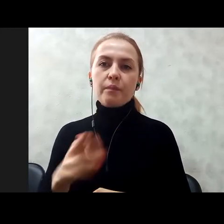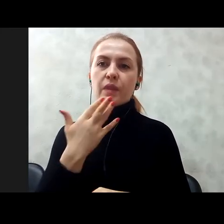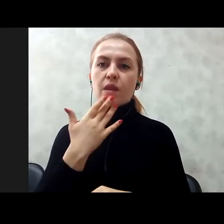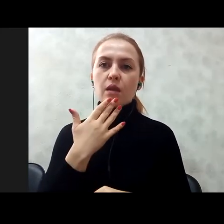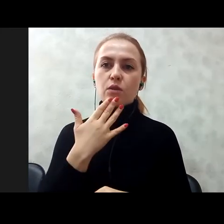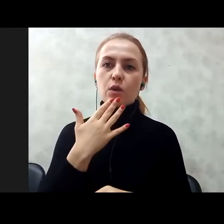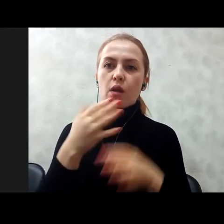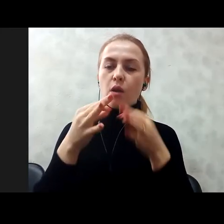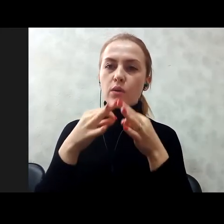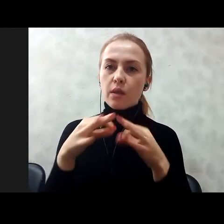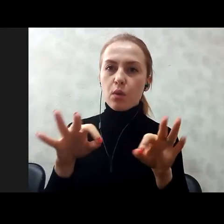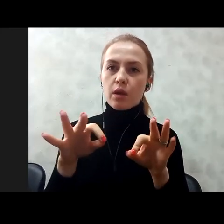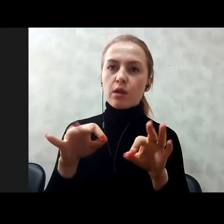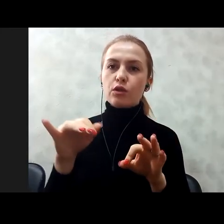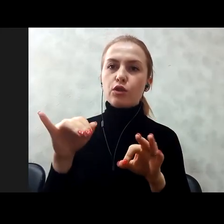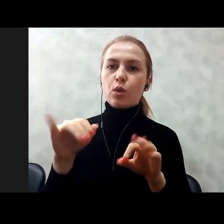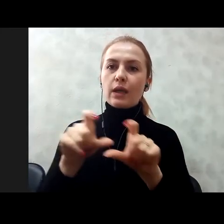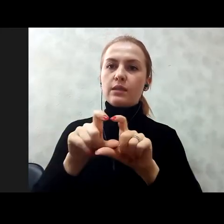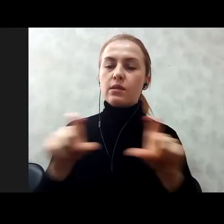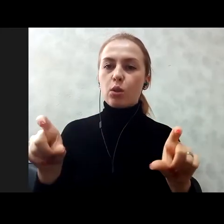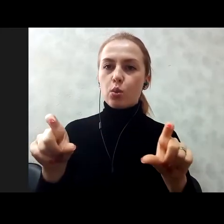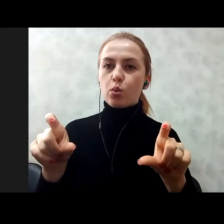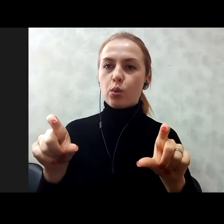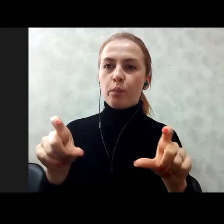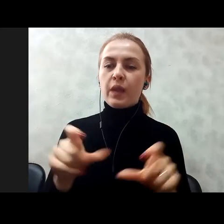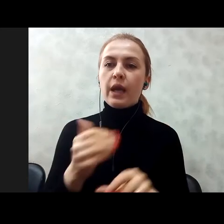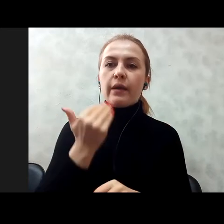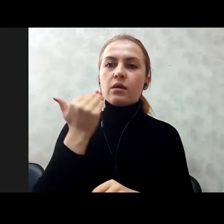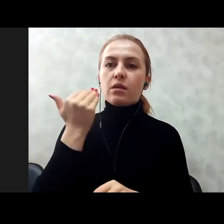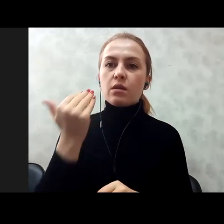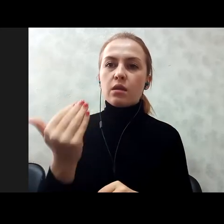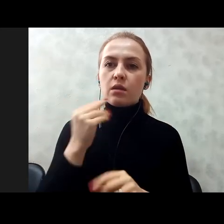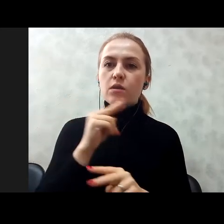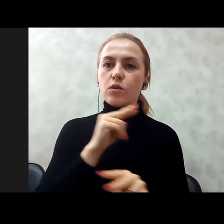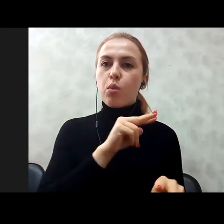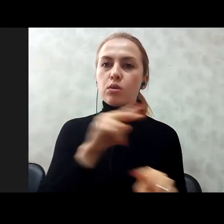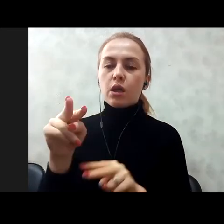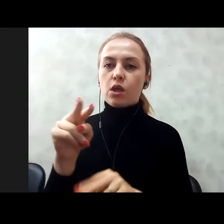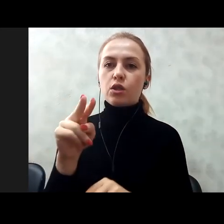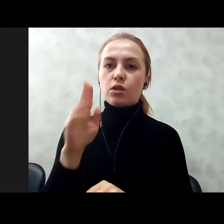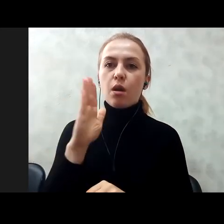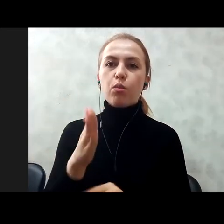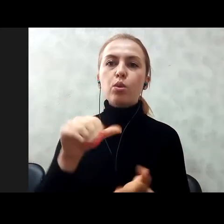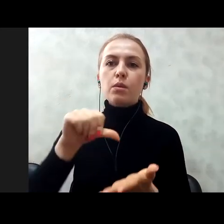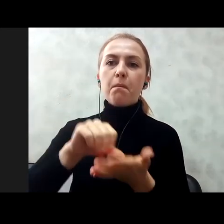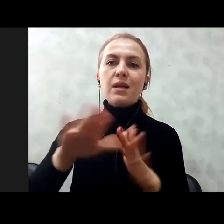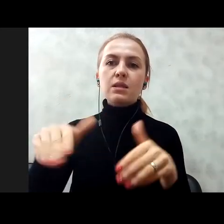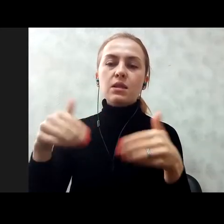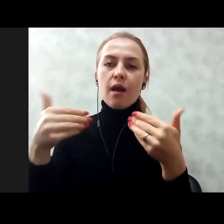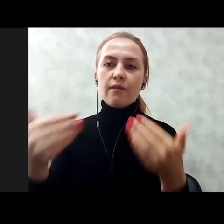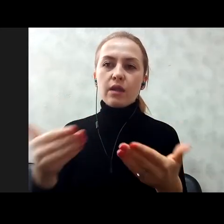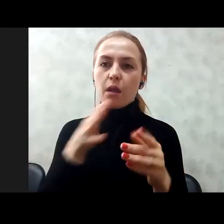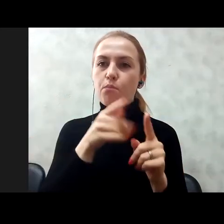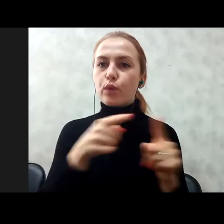Friday from their election observation effort in Ukraine. We are